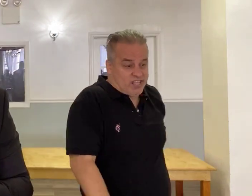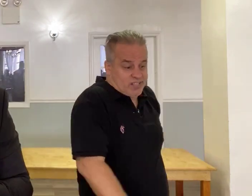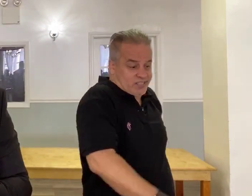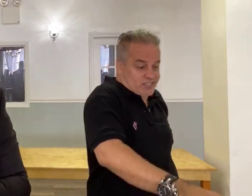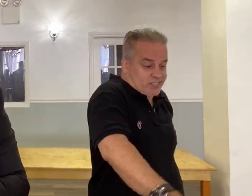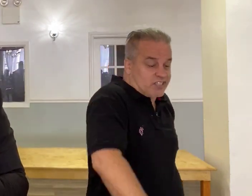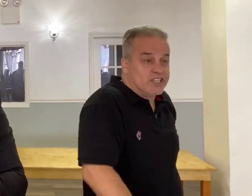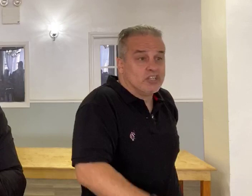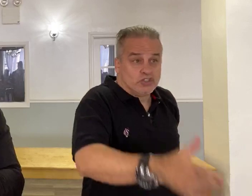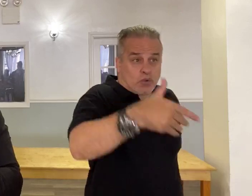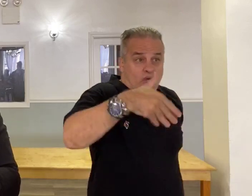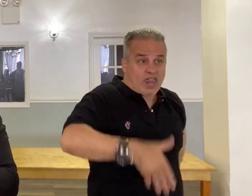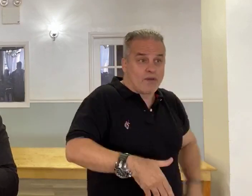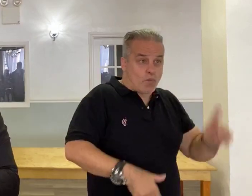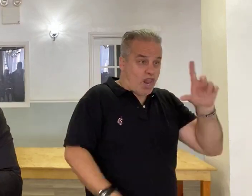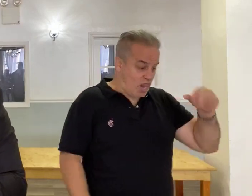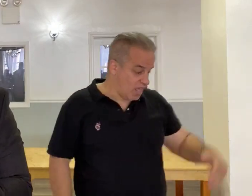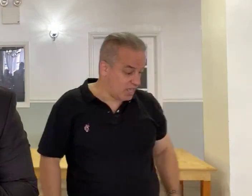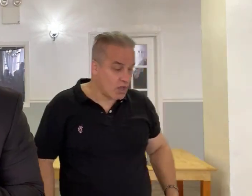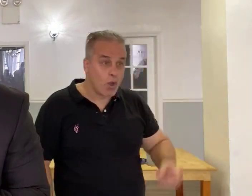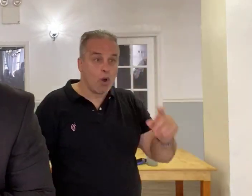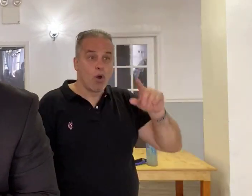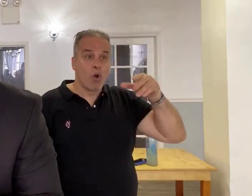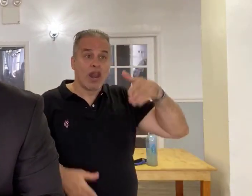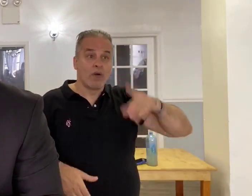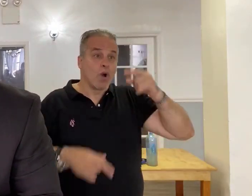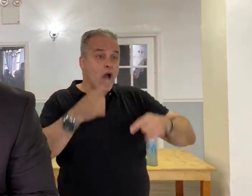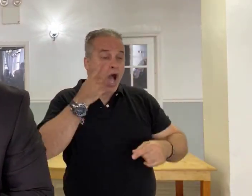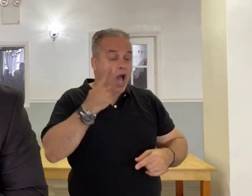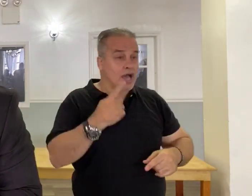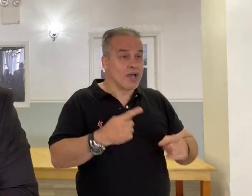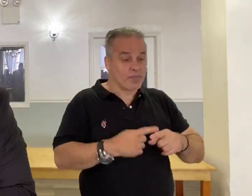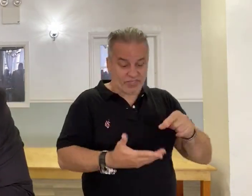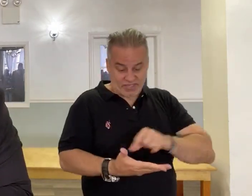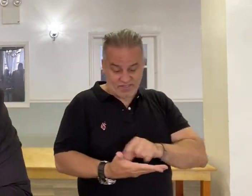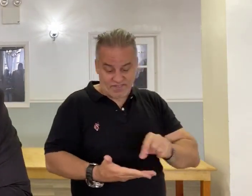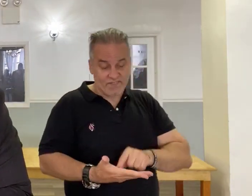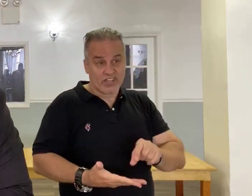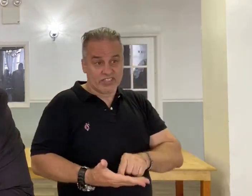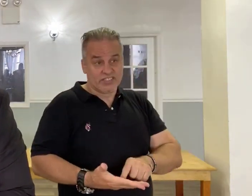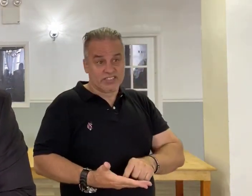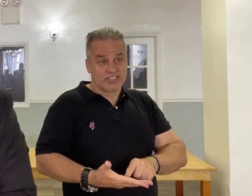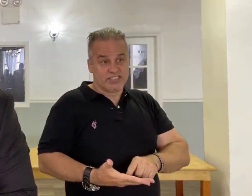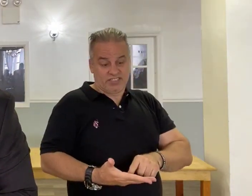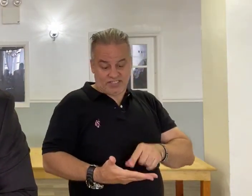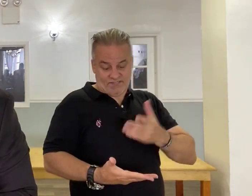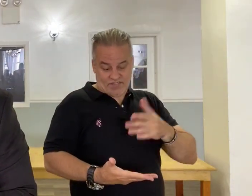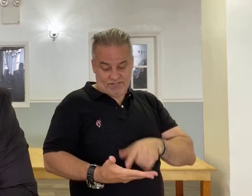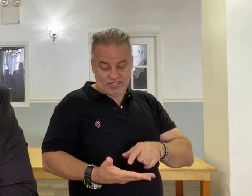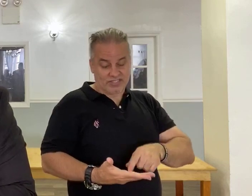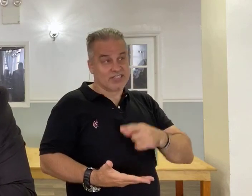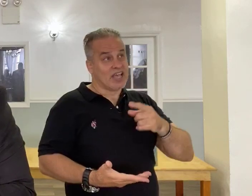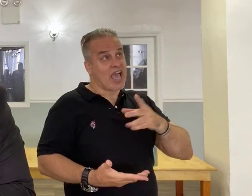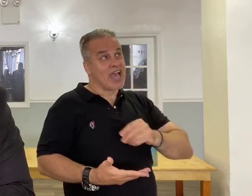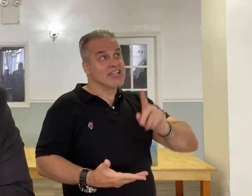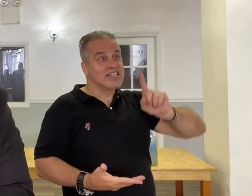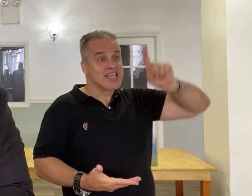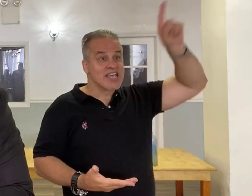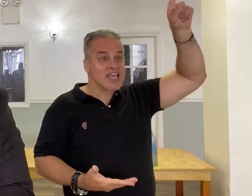eye. It says here in verse number 5, and he that sat upon the throne said,